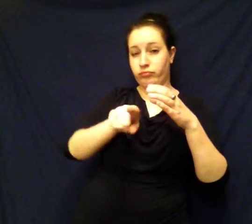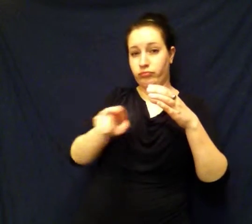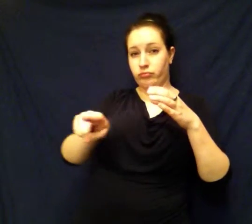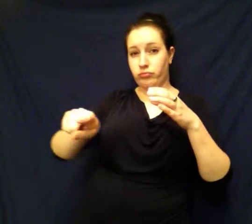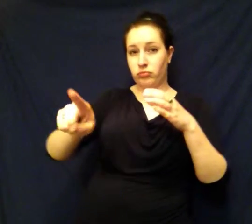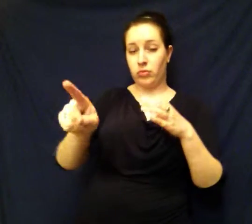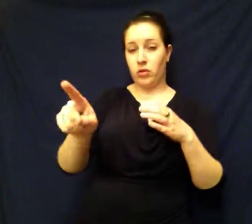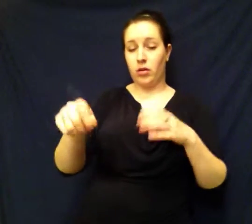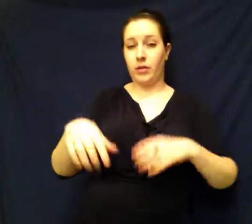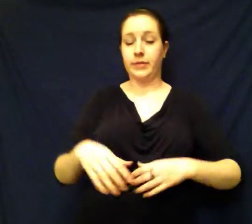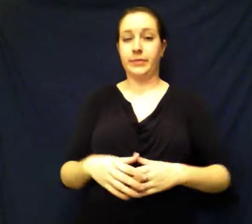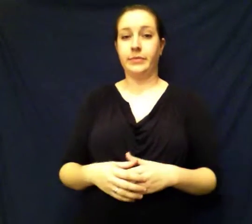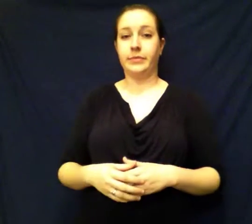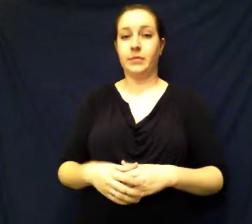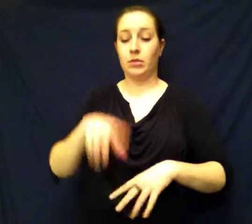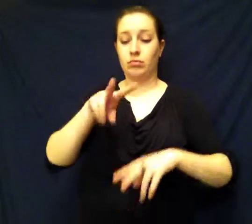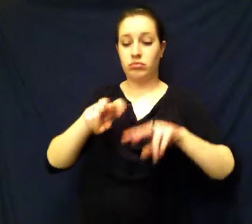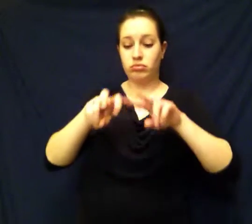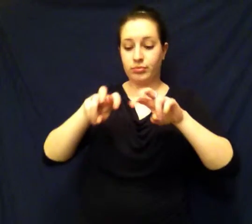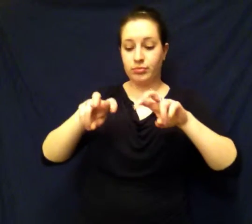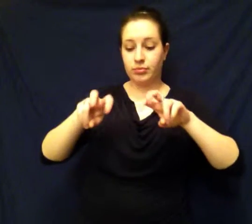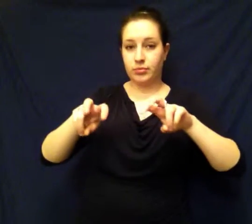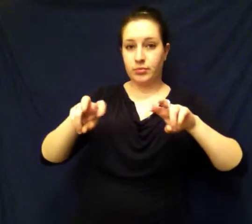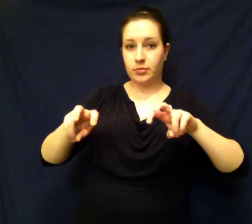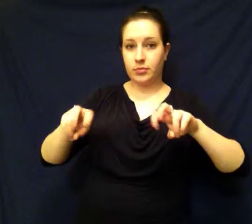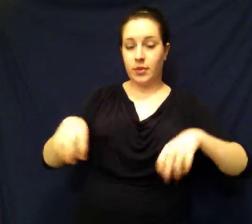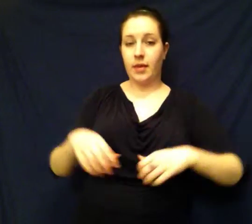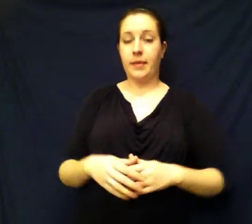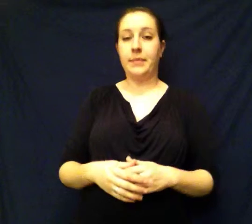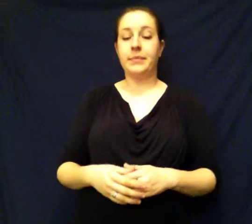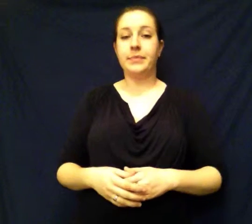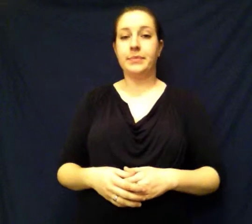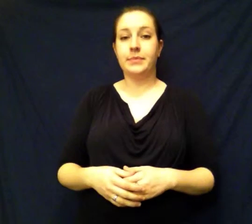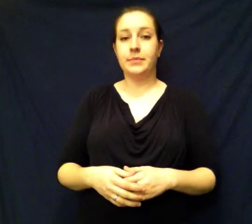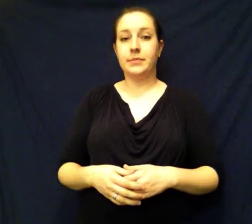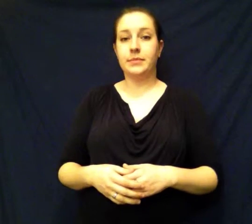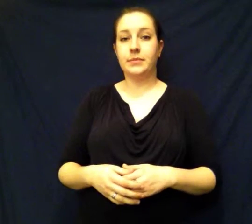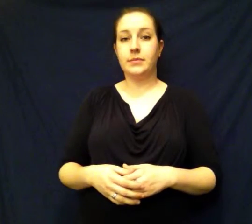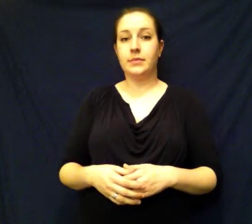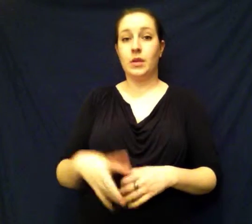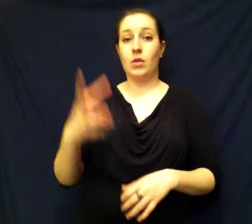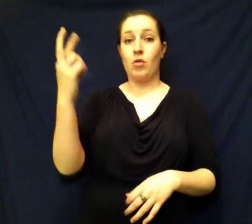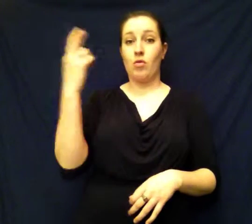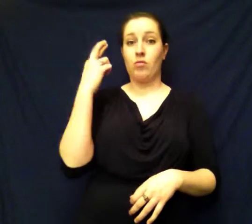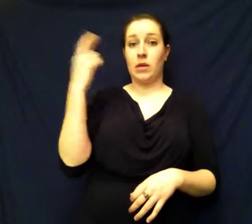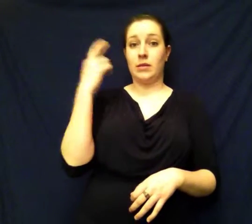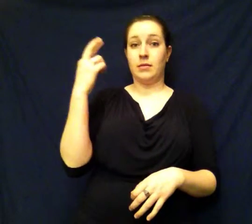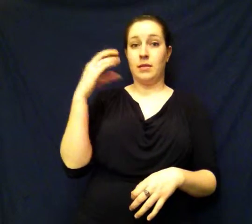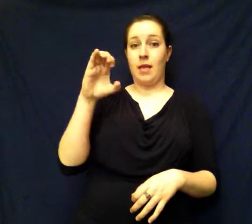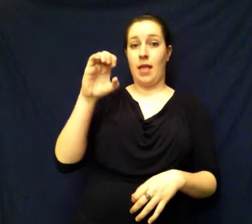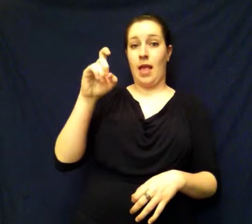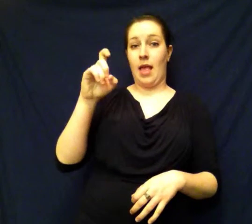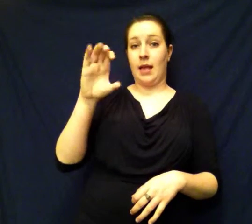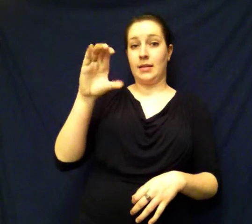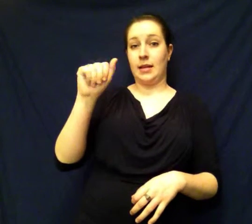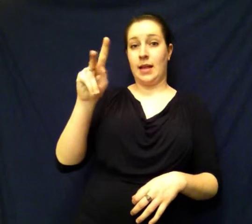and the other members of the escapees from the penitentiary. And the reason we are excavating here is there are